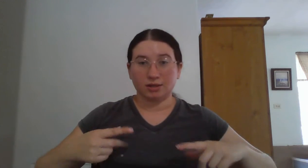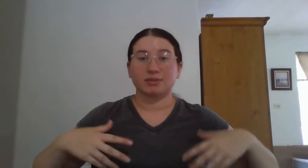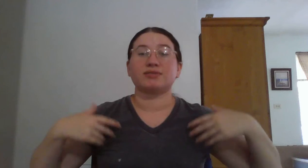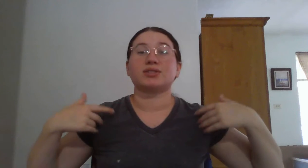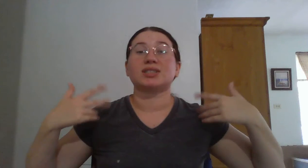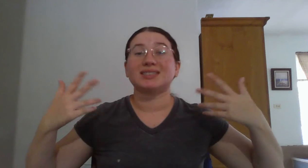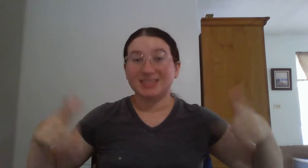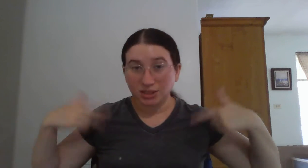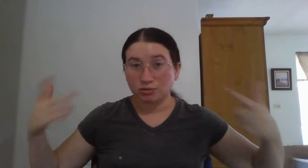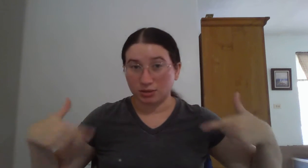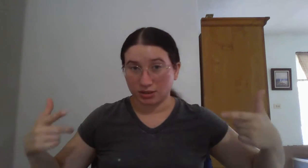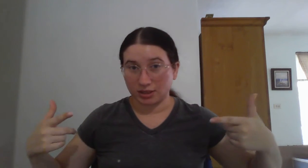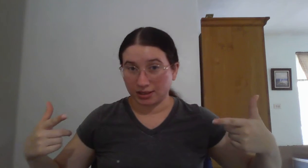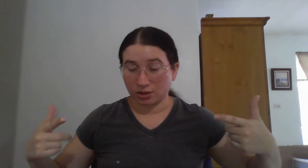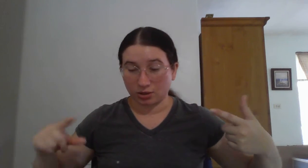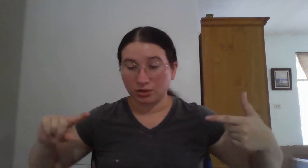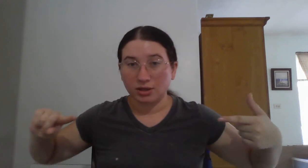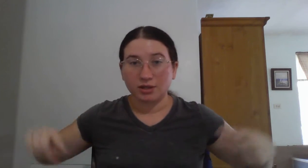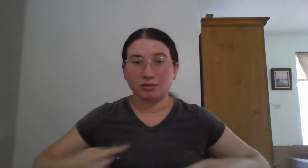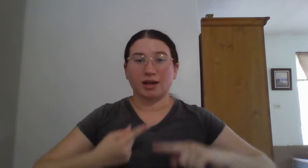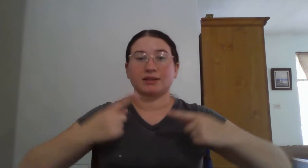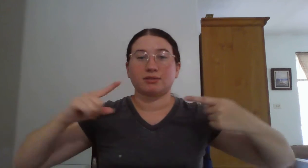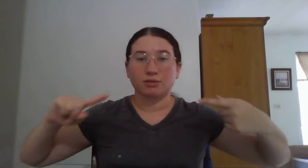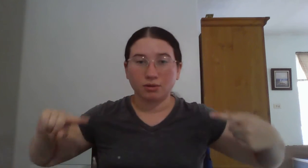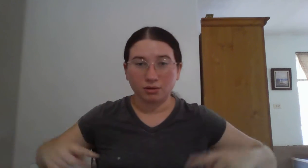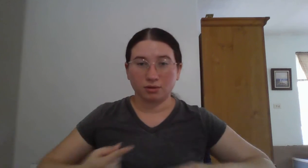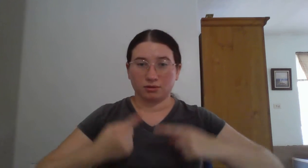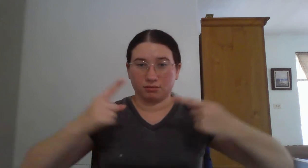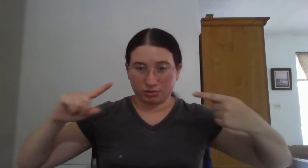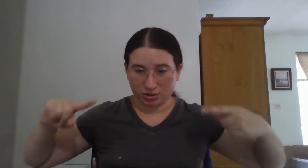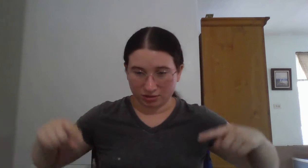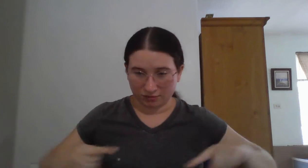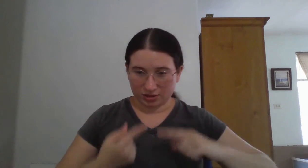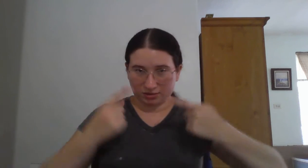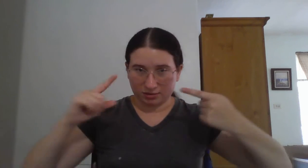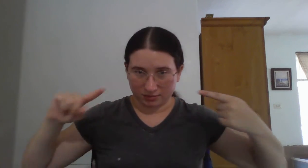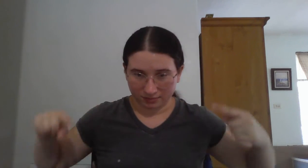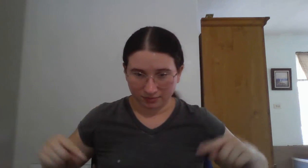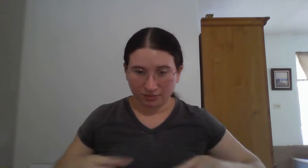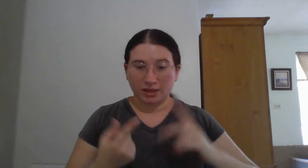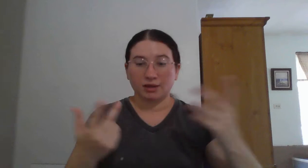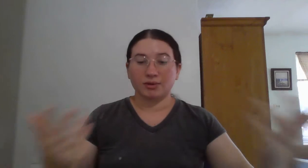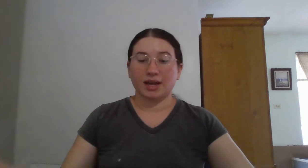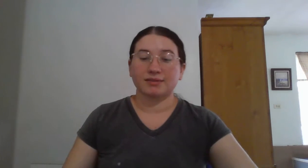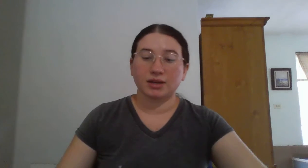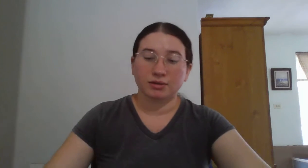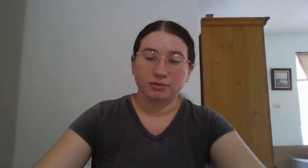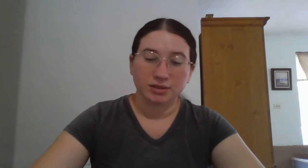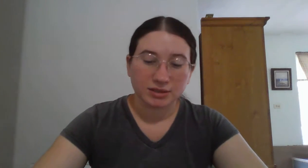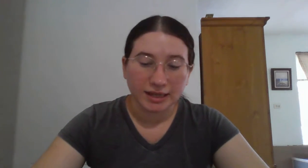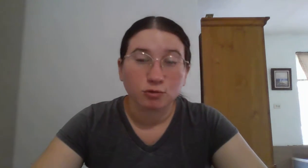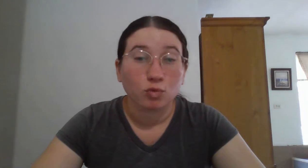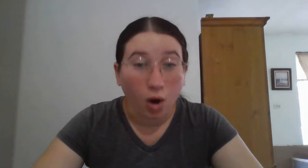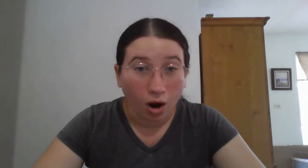but if you're continually getting hurt, you add the circular motion of this. We have the other ones like